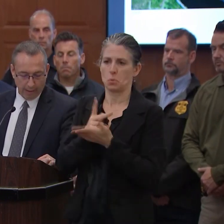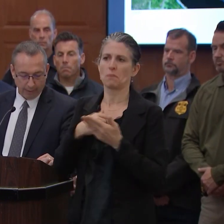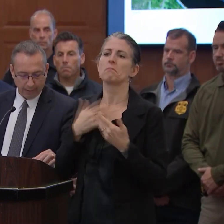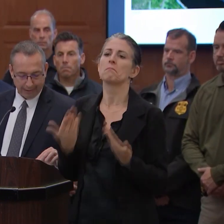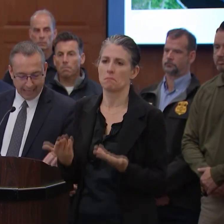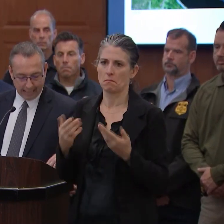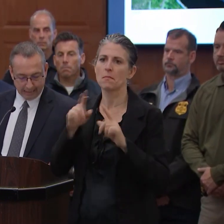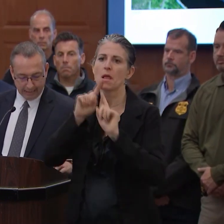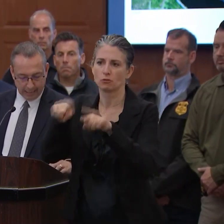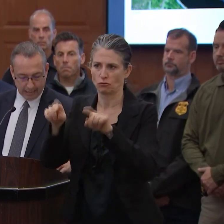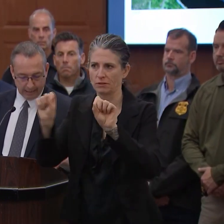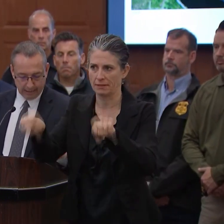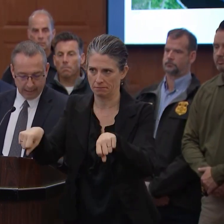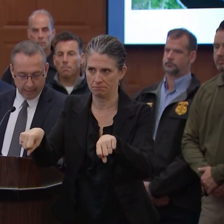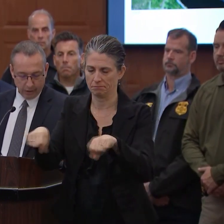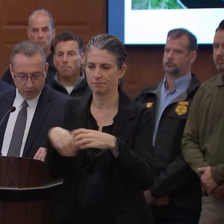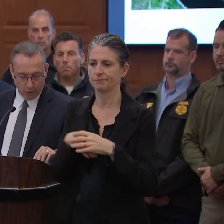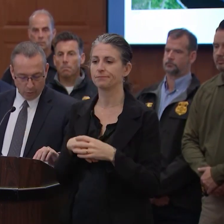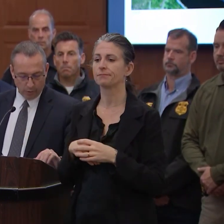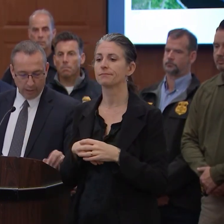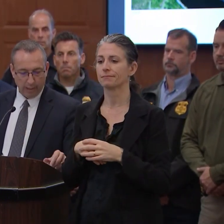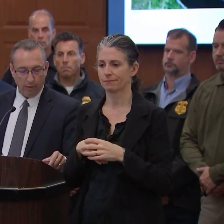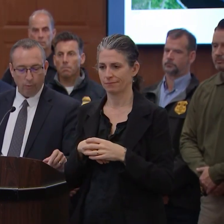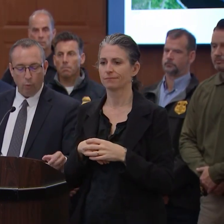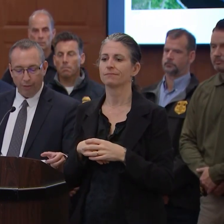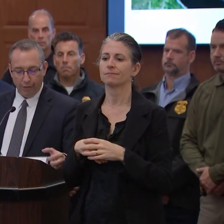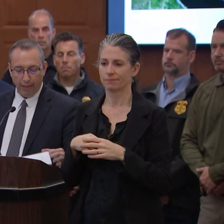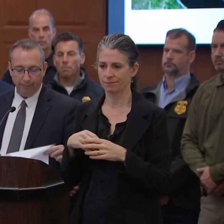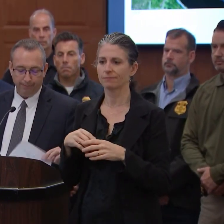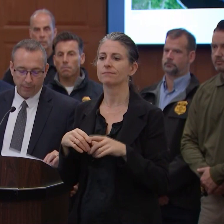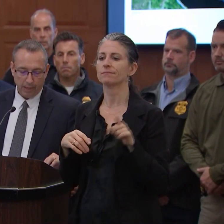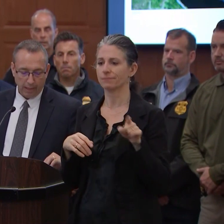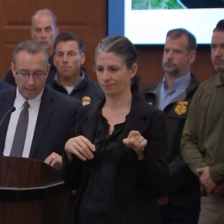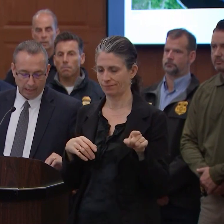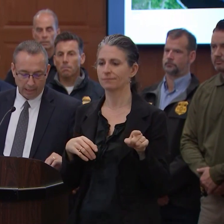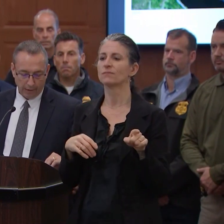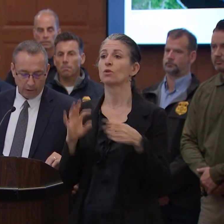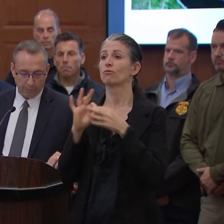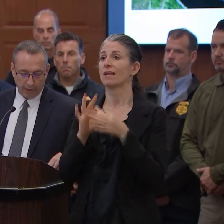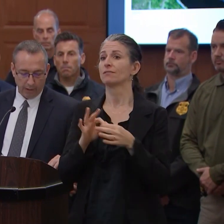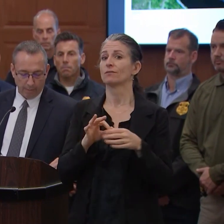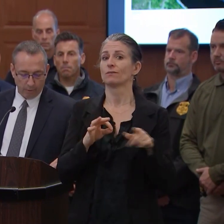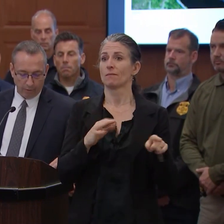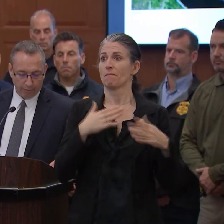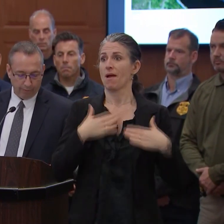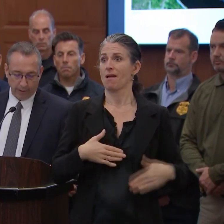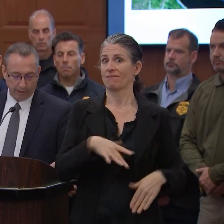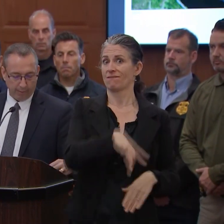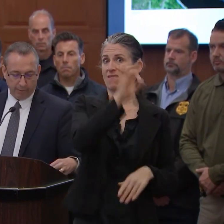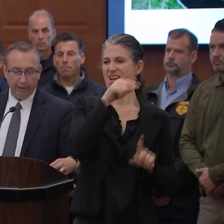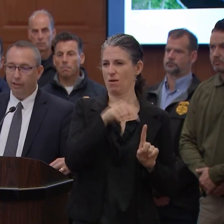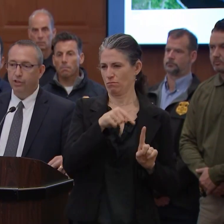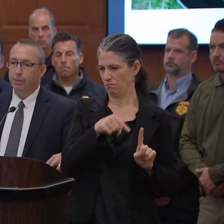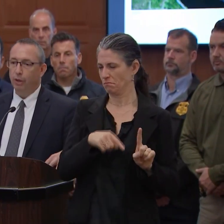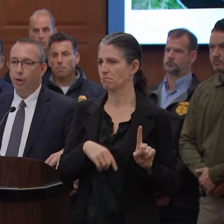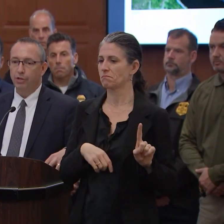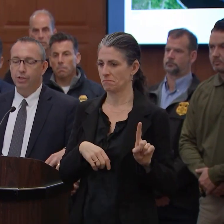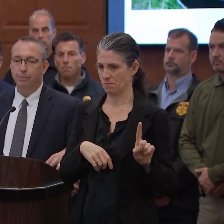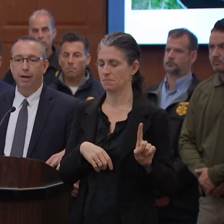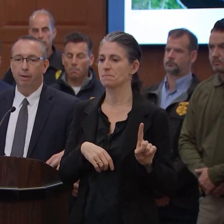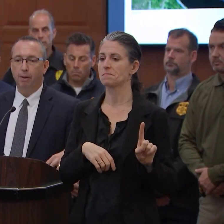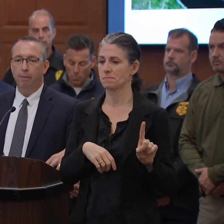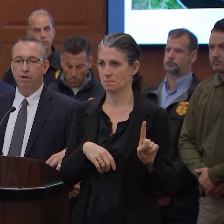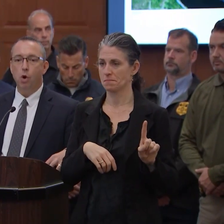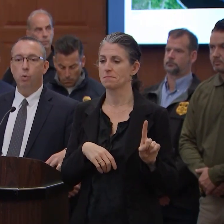what happened last night. So one thing, there's been a number of completely legitimate